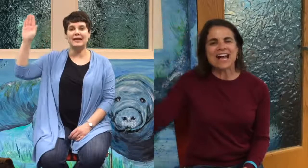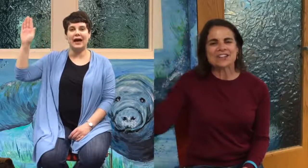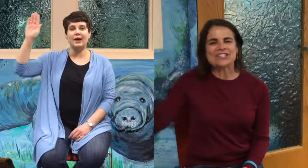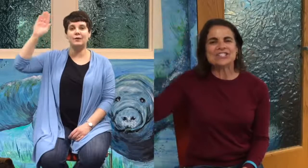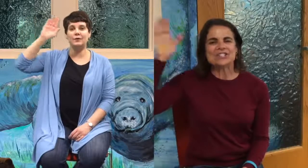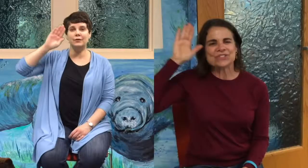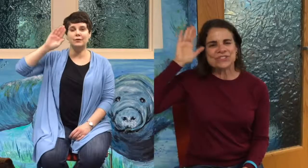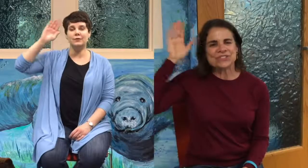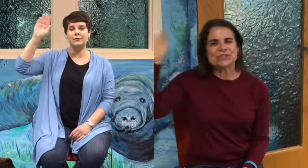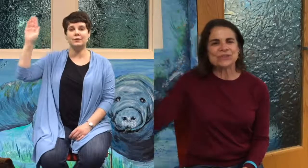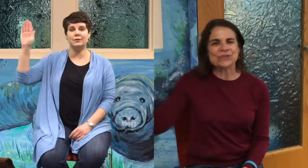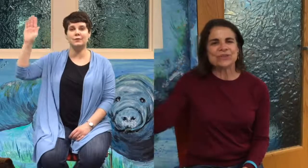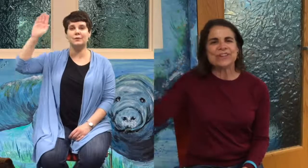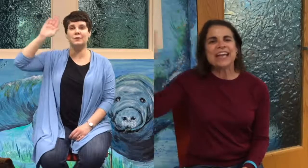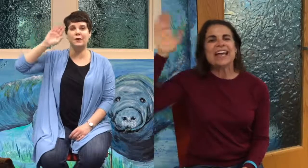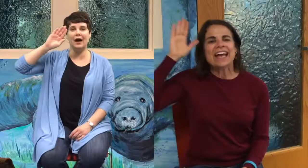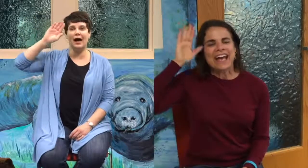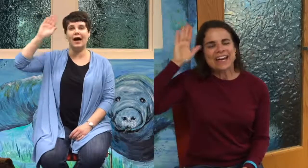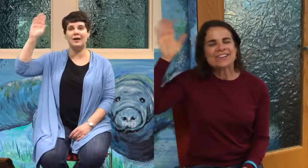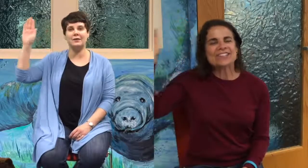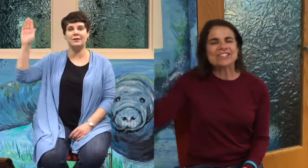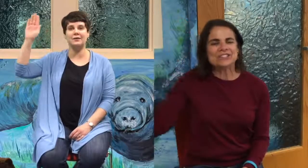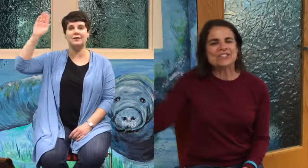do you do? How do you do